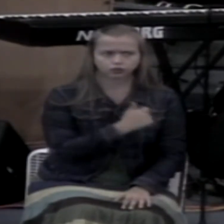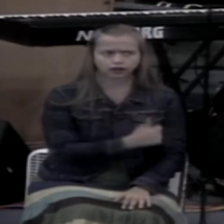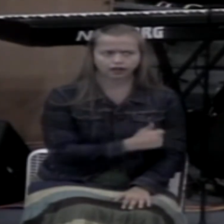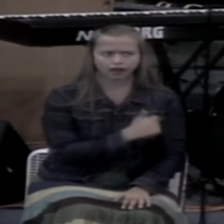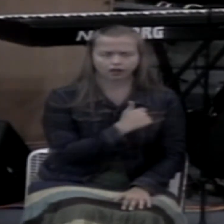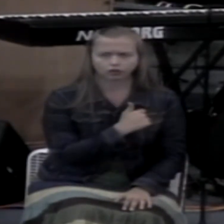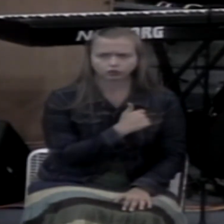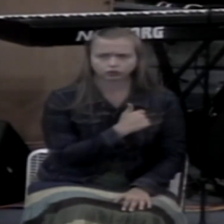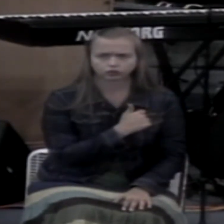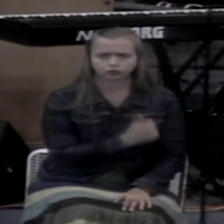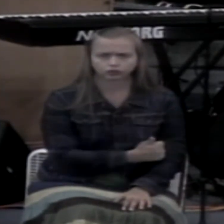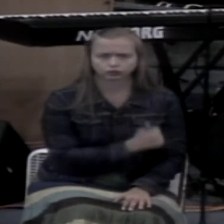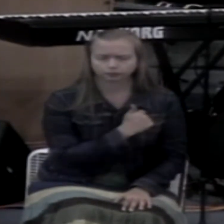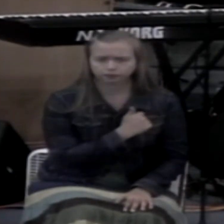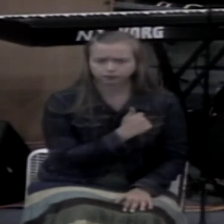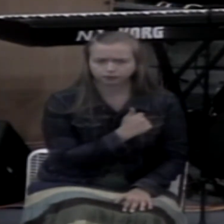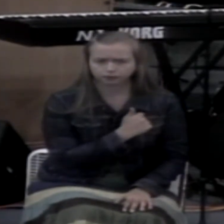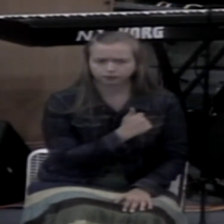Now,